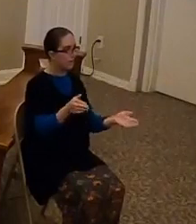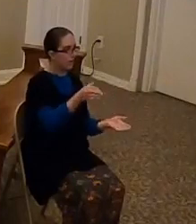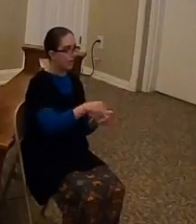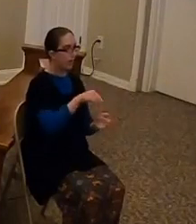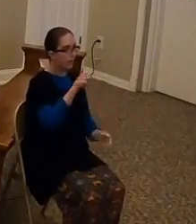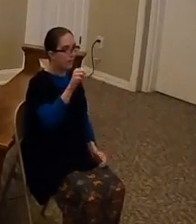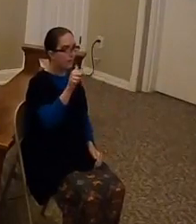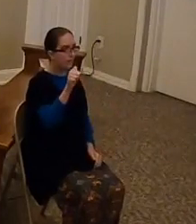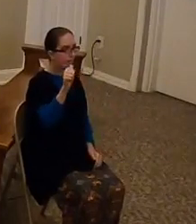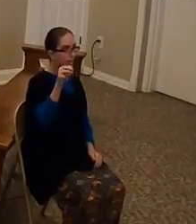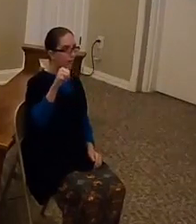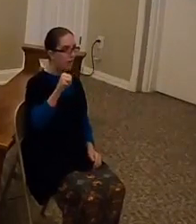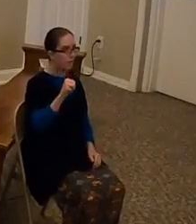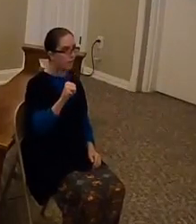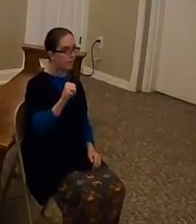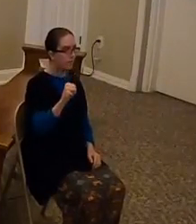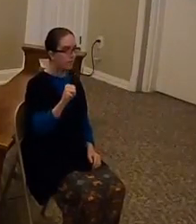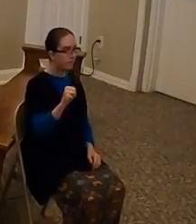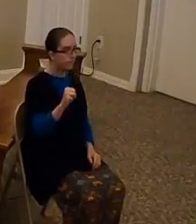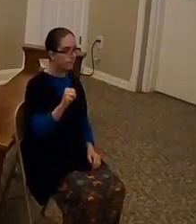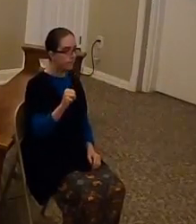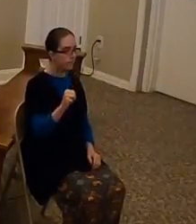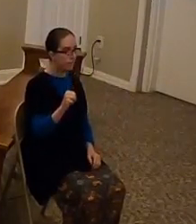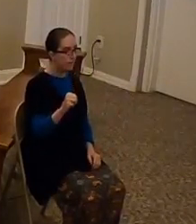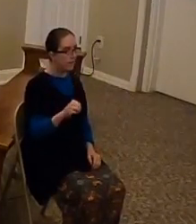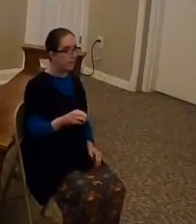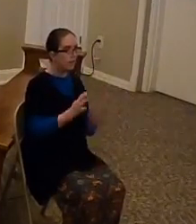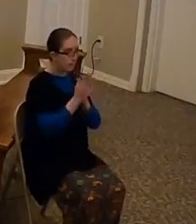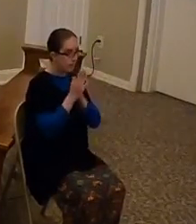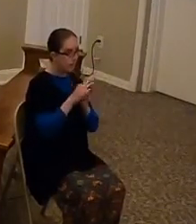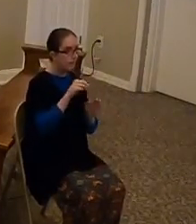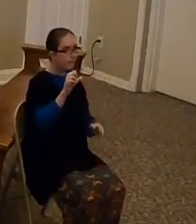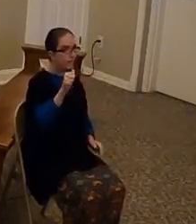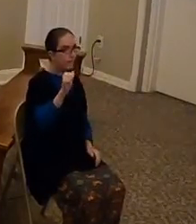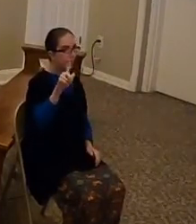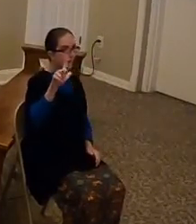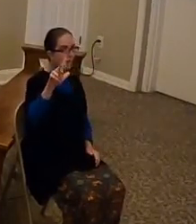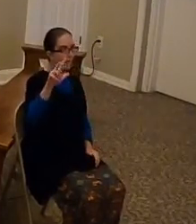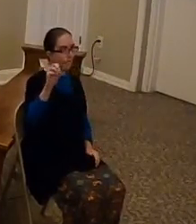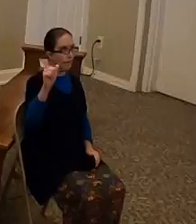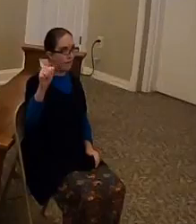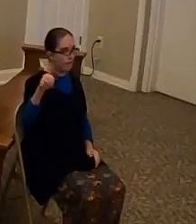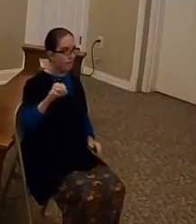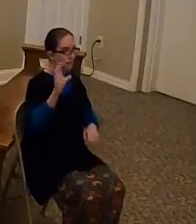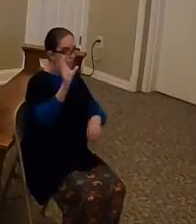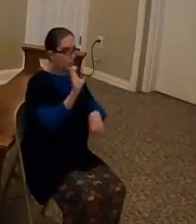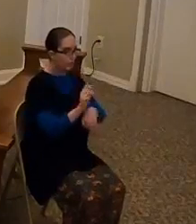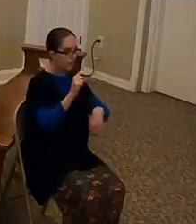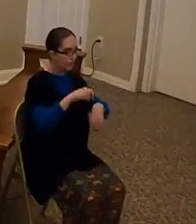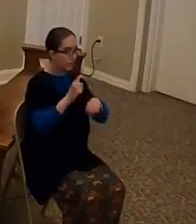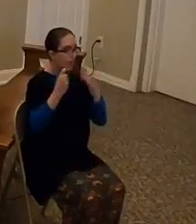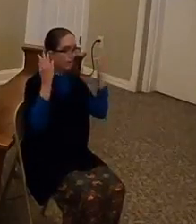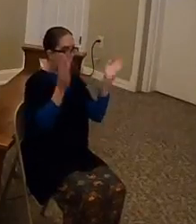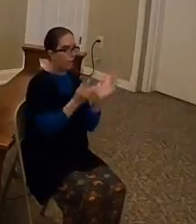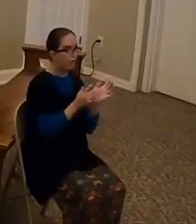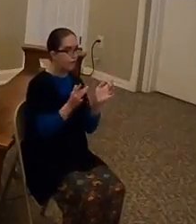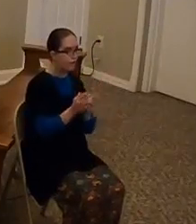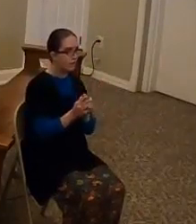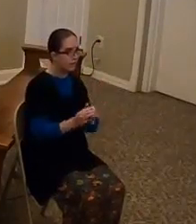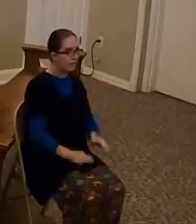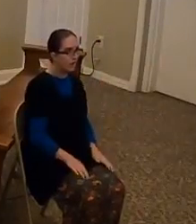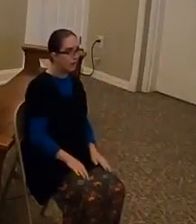10 o'clock service, or 10 o'clock prayer, 10:30 service time. Amen. Hallelujah, Jesus.